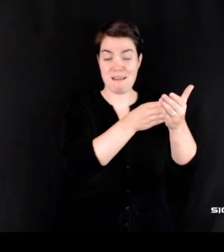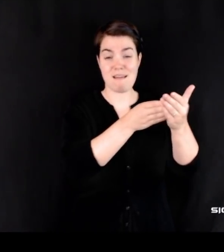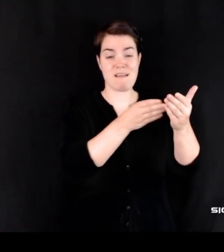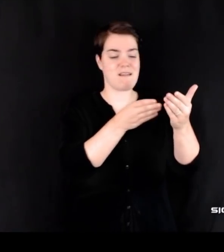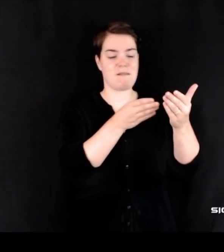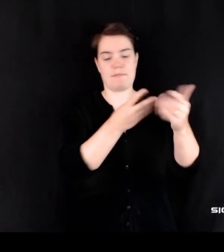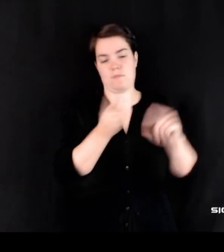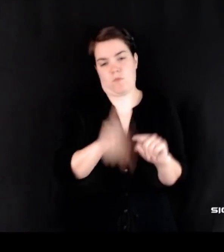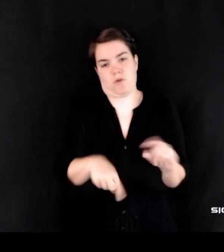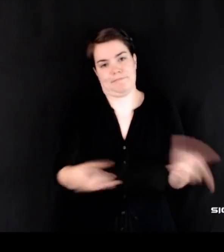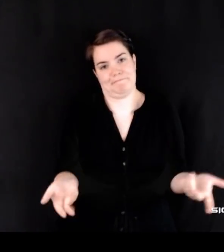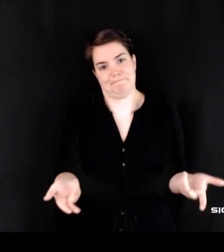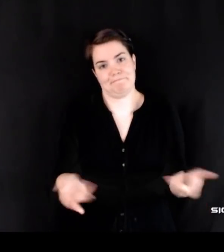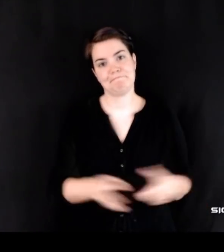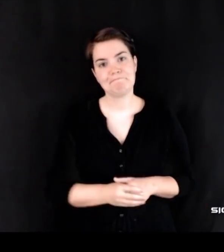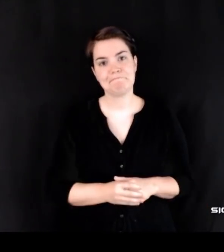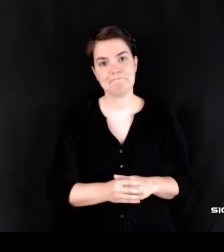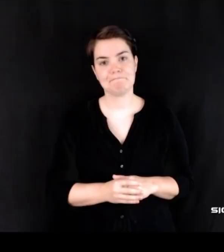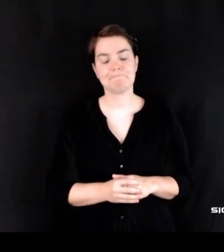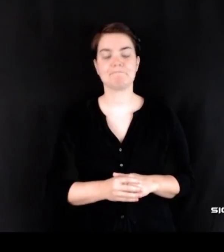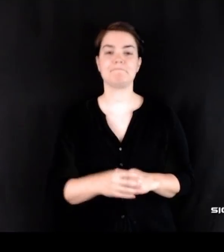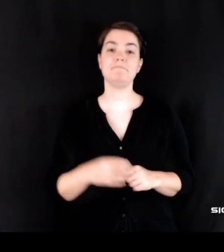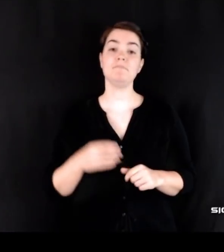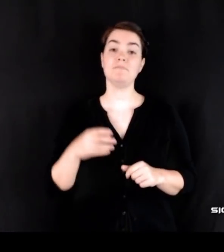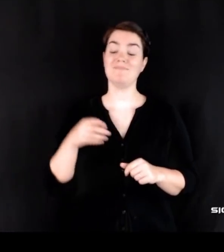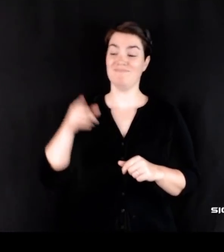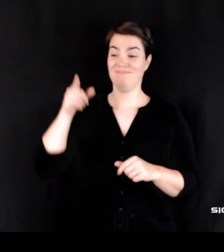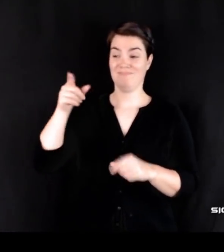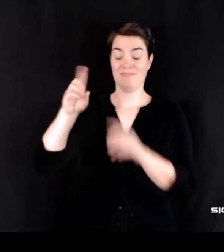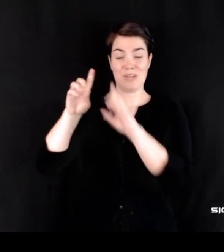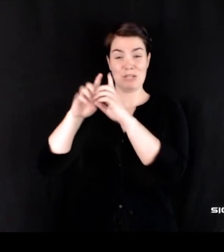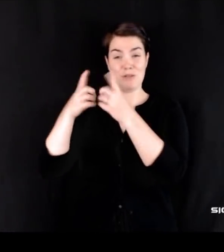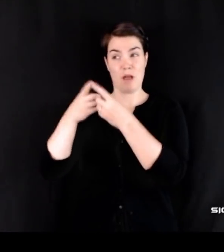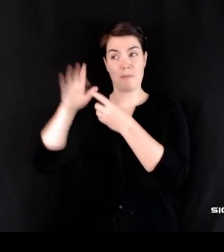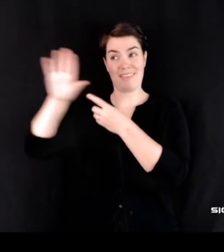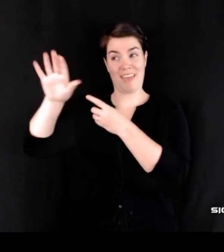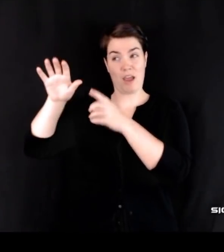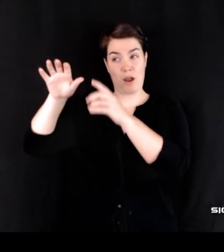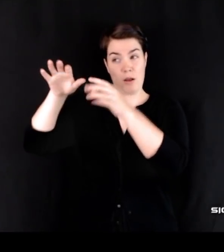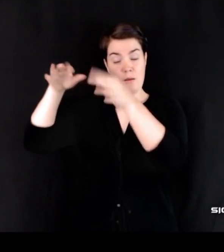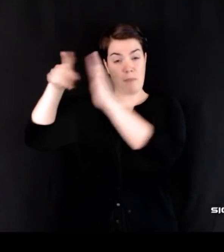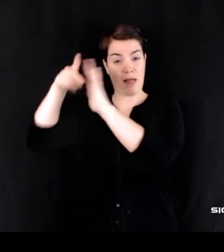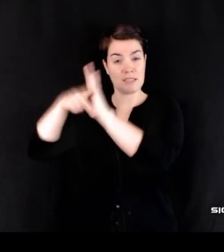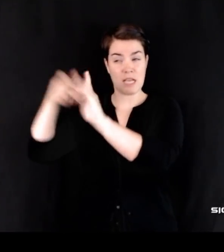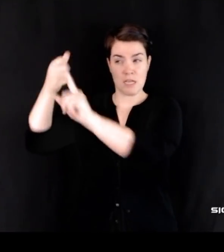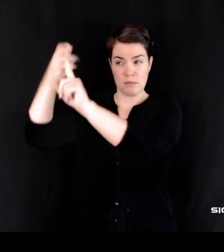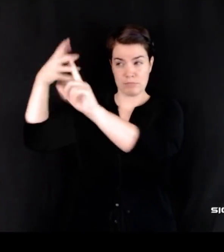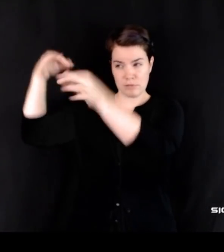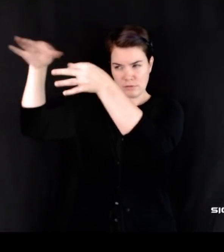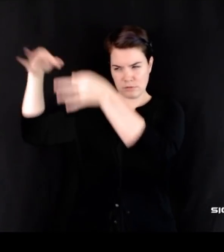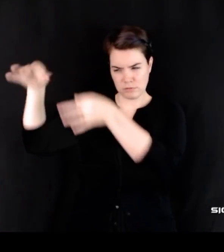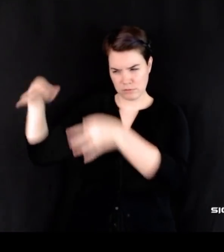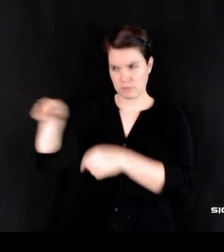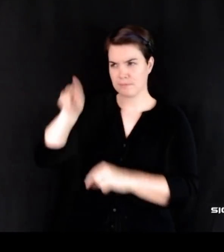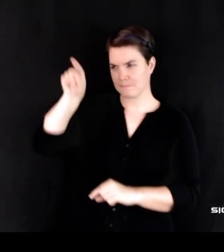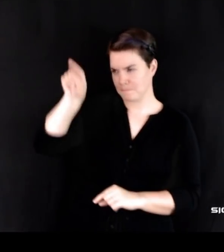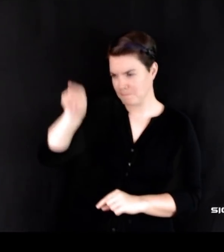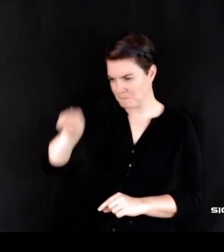consider. The department's written opinion explaining the policy makes several important